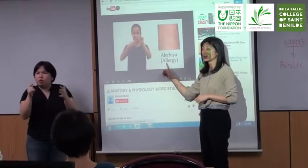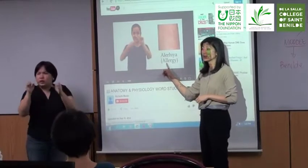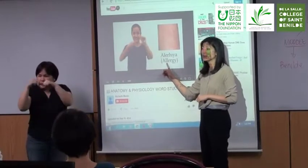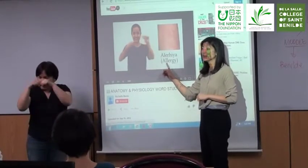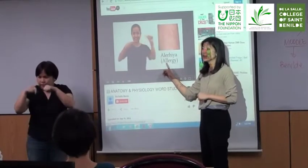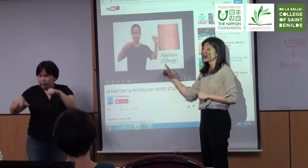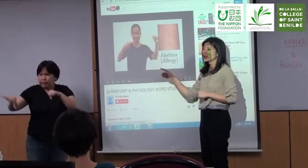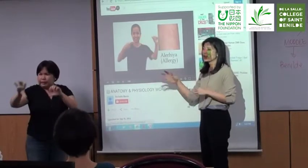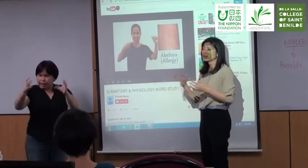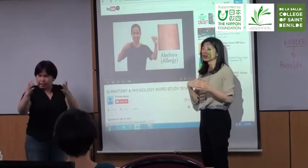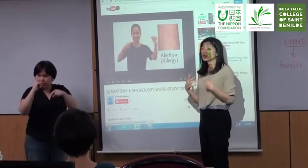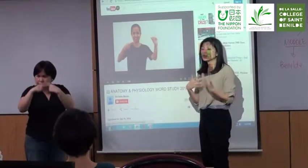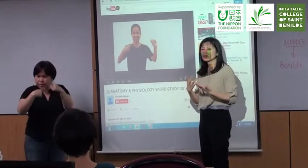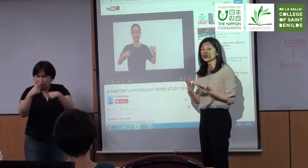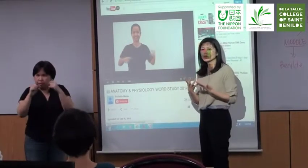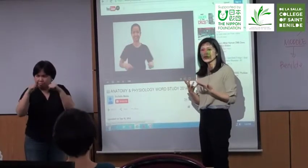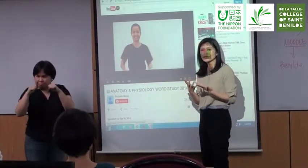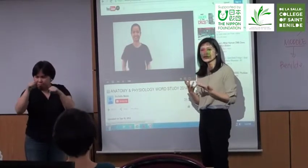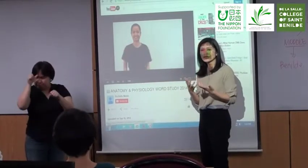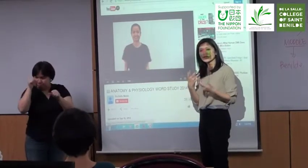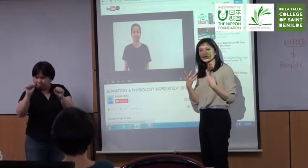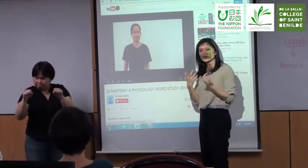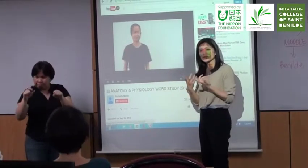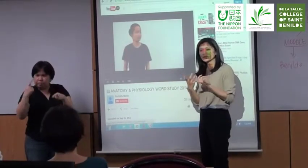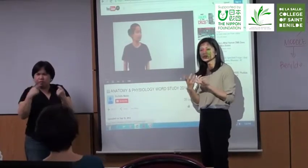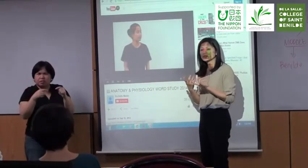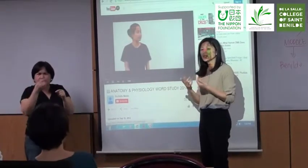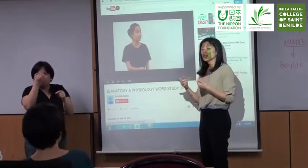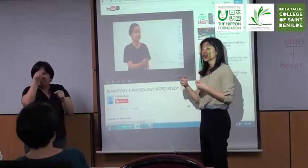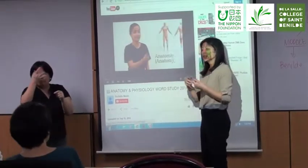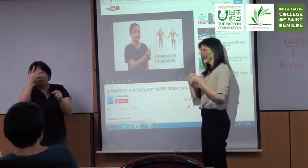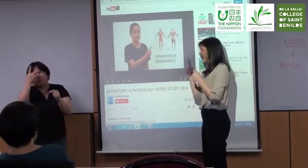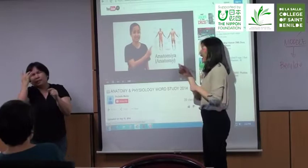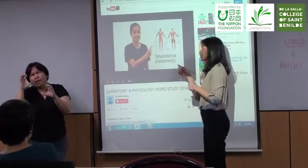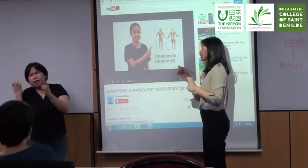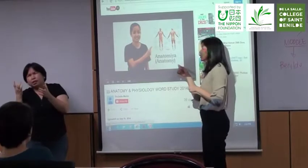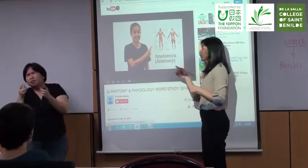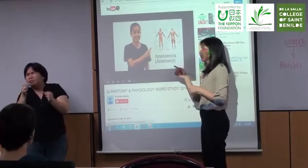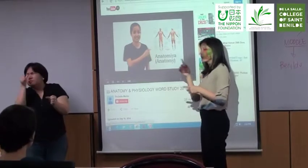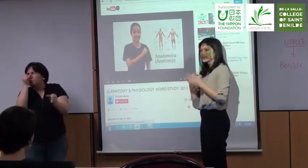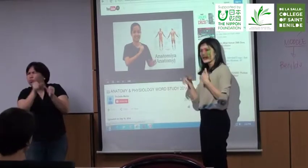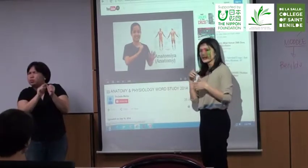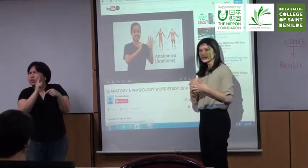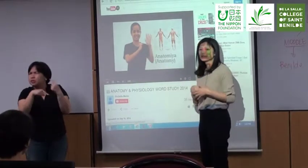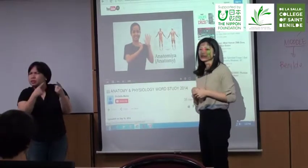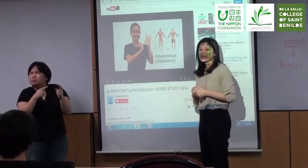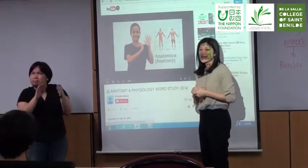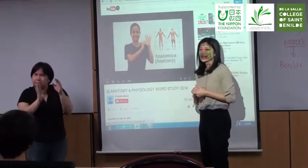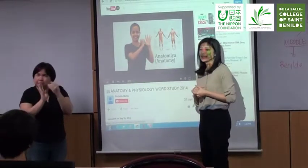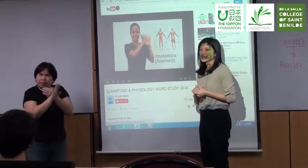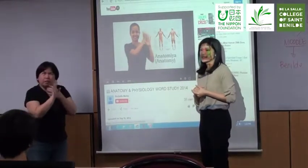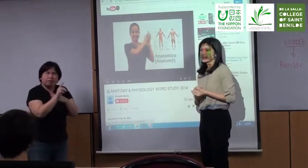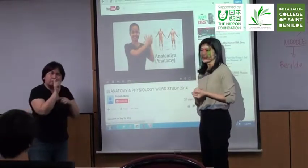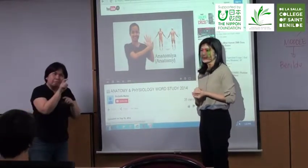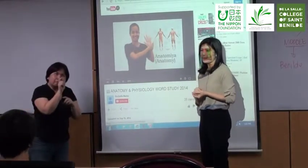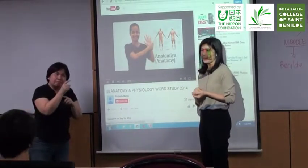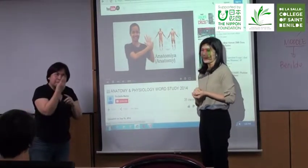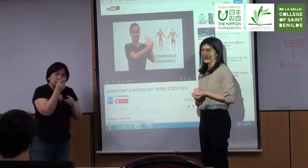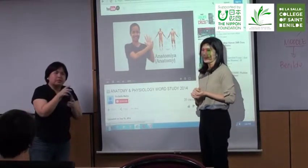the classroom. So if they want to review it and they're confused, they can actually go through it and review the